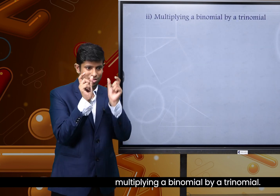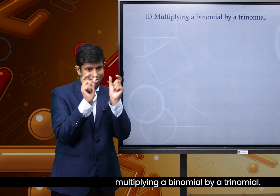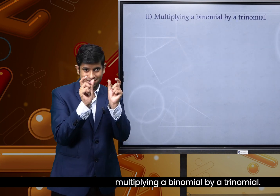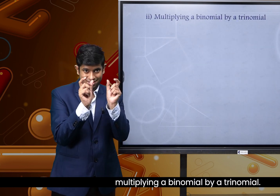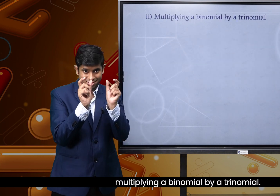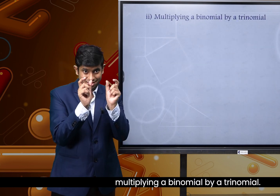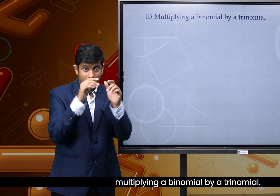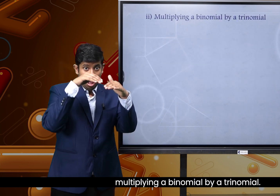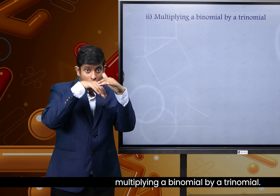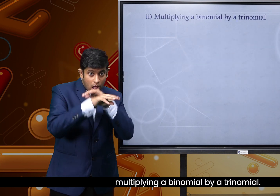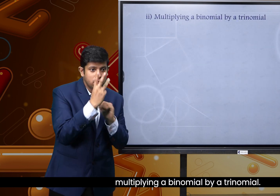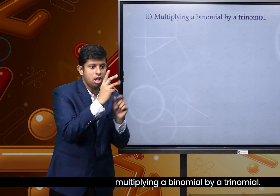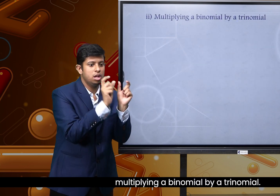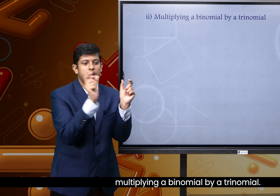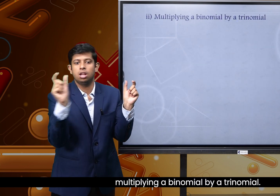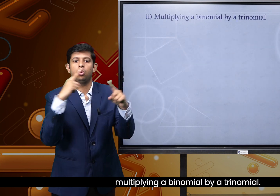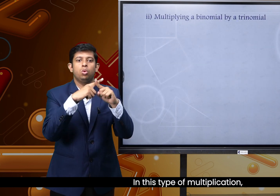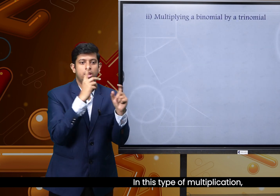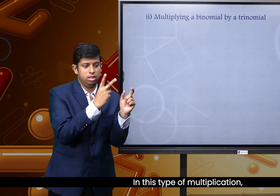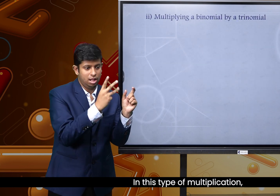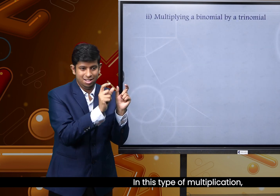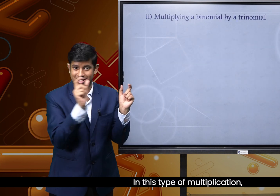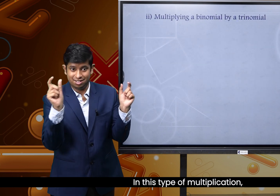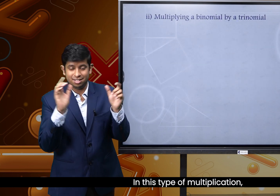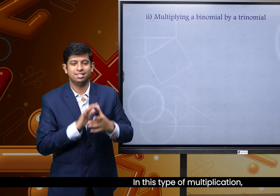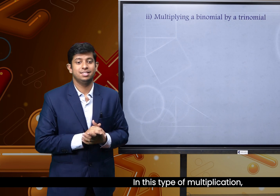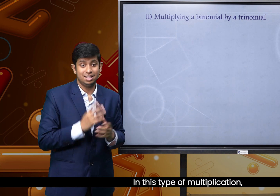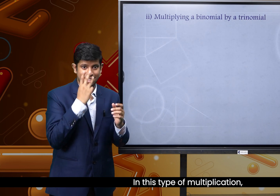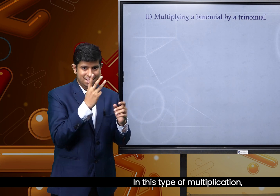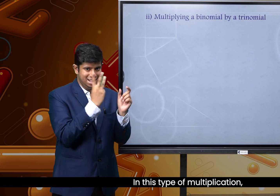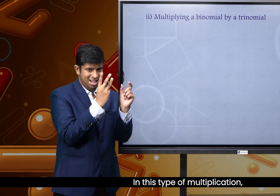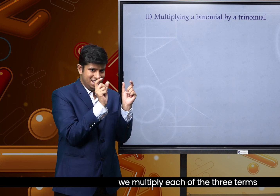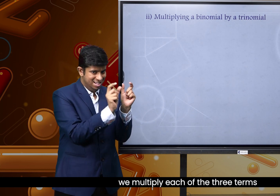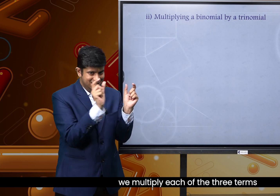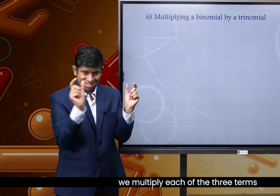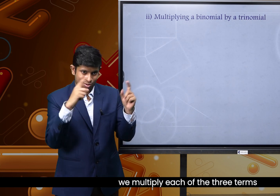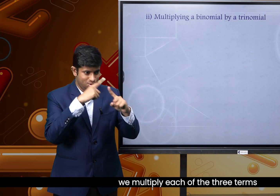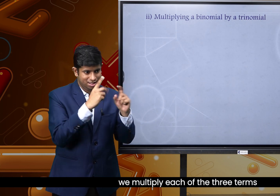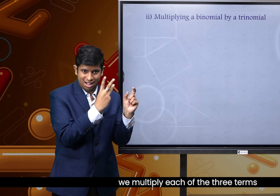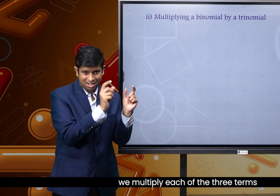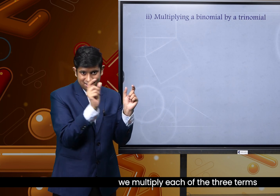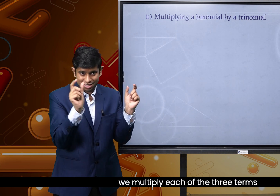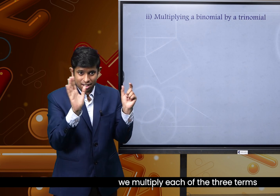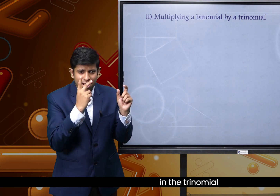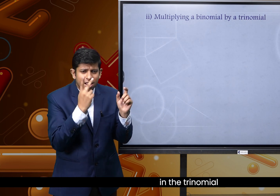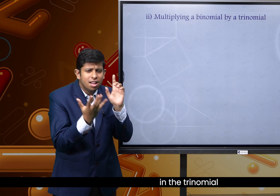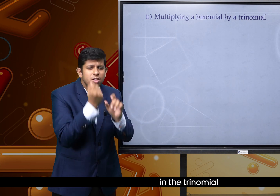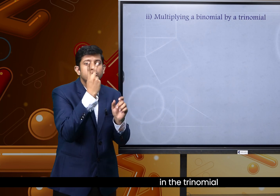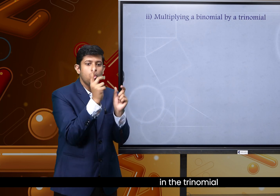Multiplying a binomial by a trinomial. In this type of multiplication, we multiply each of the 3 terms in the trinomial